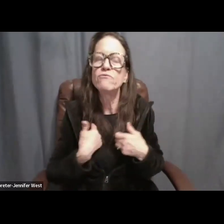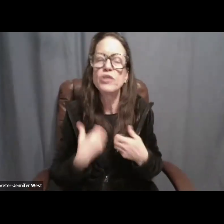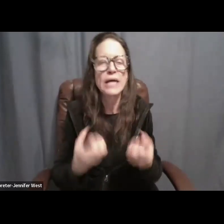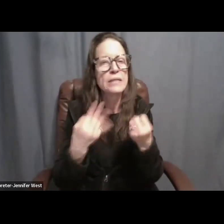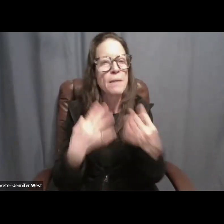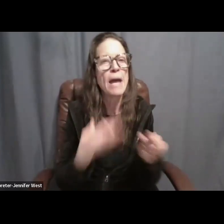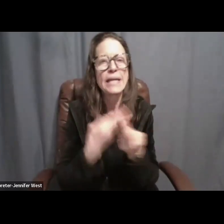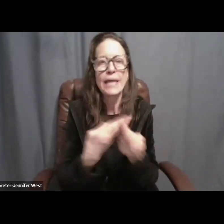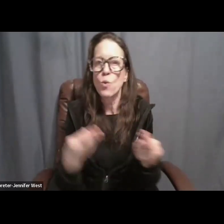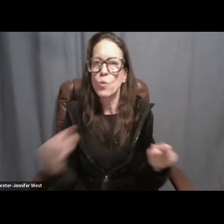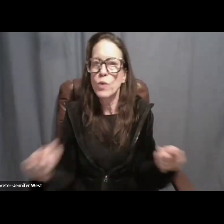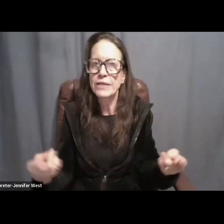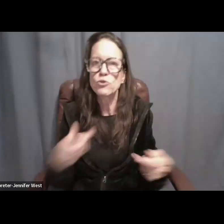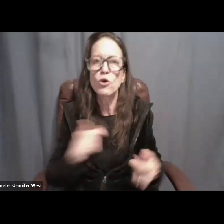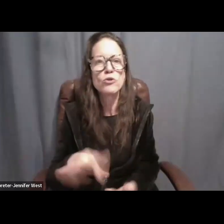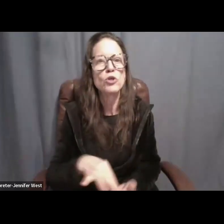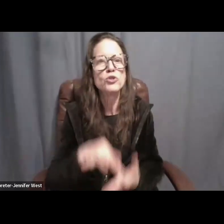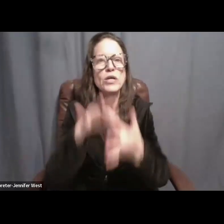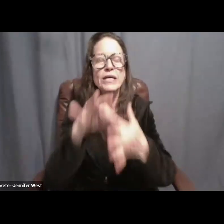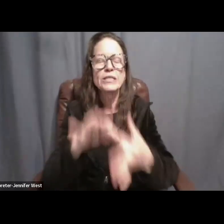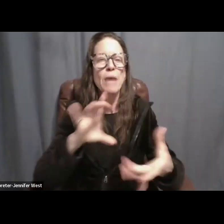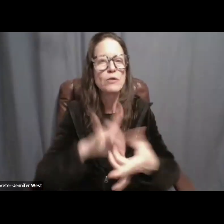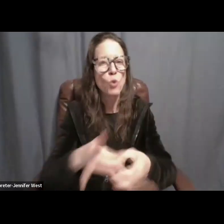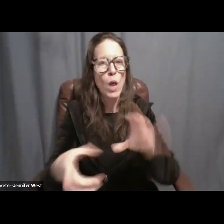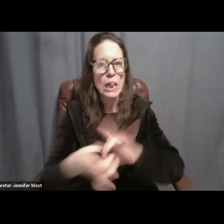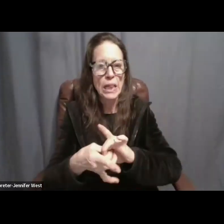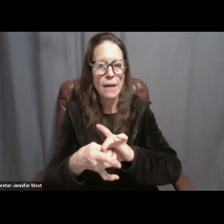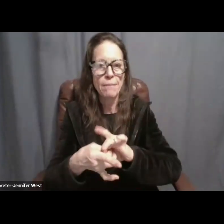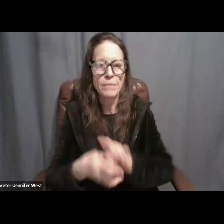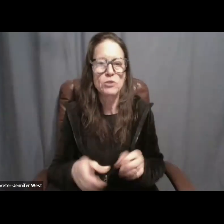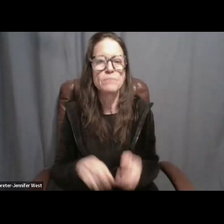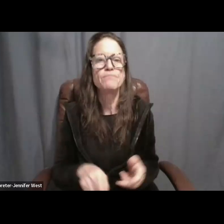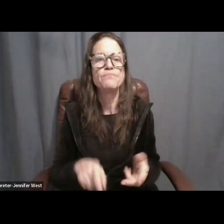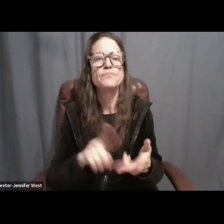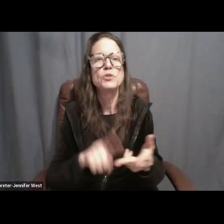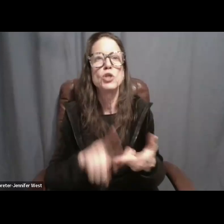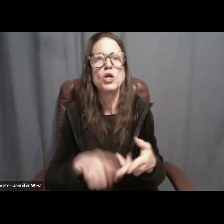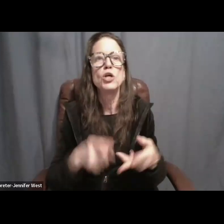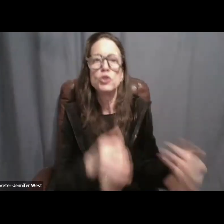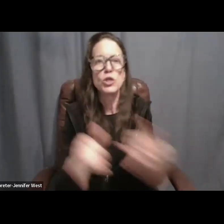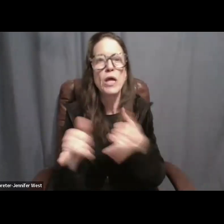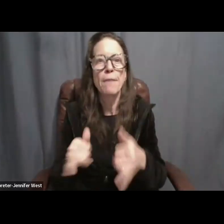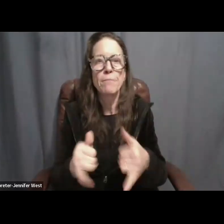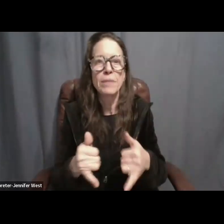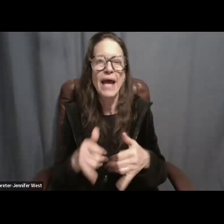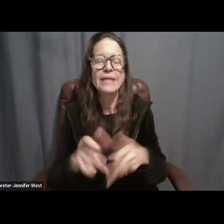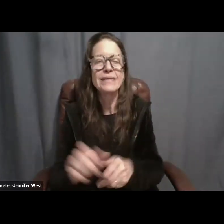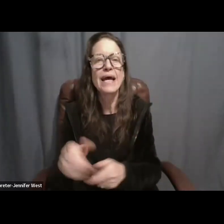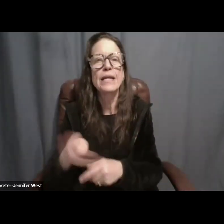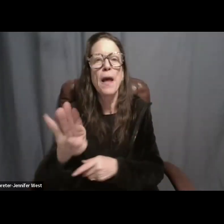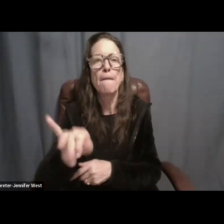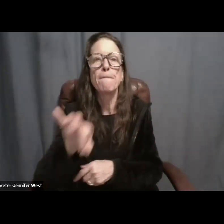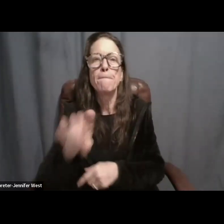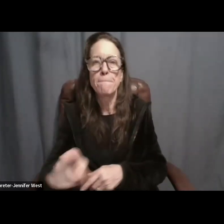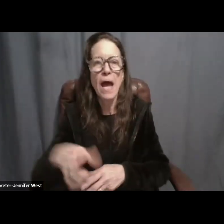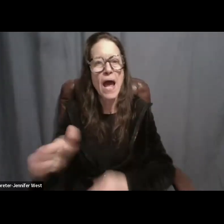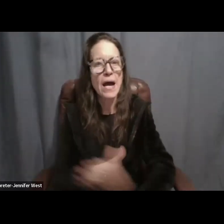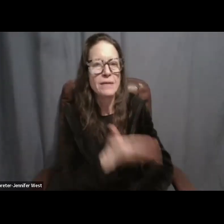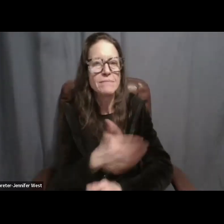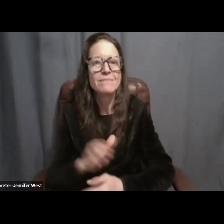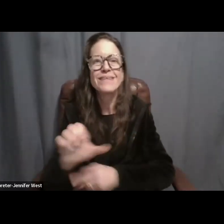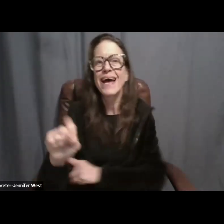She has Special Olympics. She plays in an integrated band at Strathmore and has done